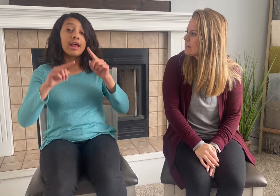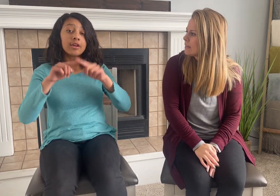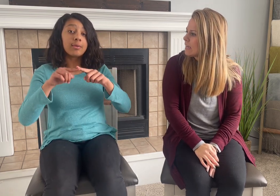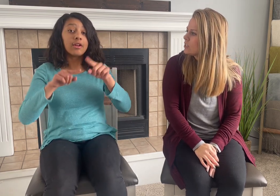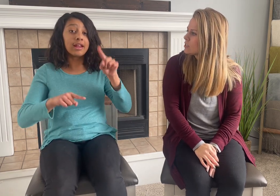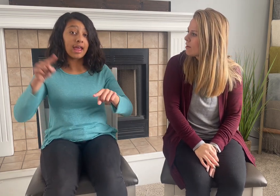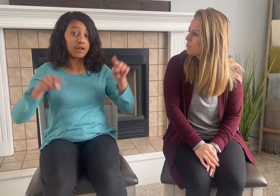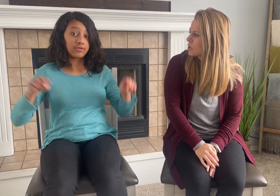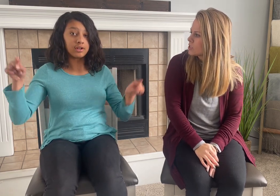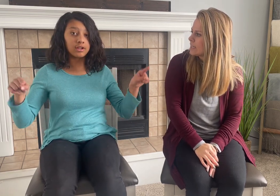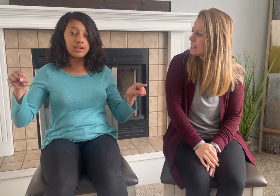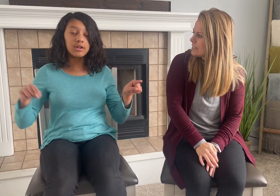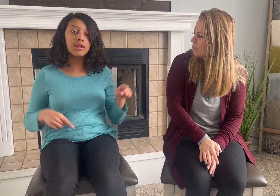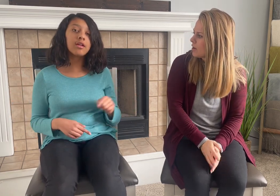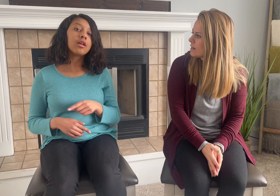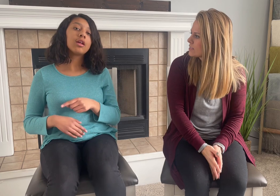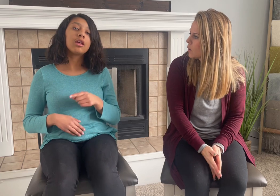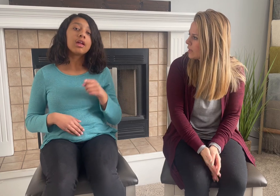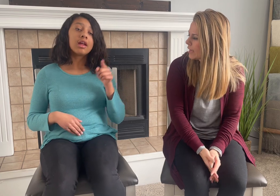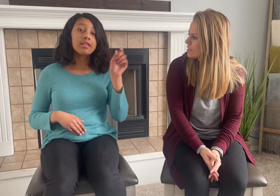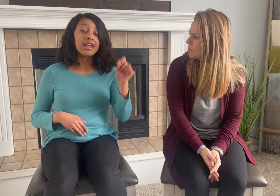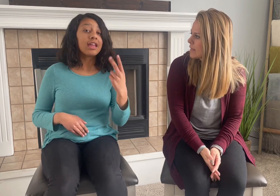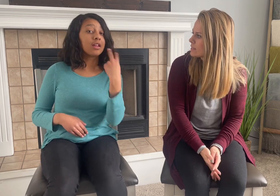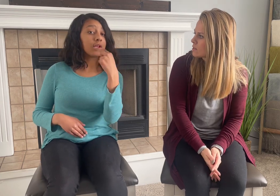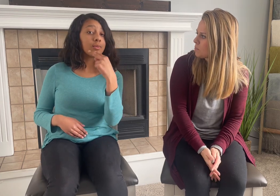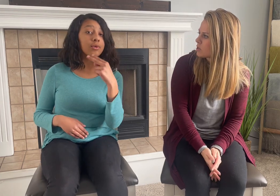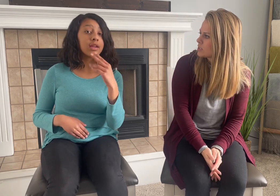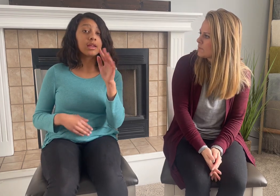each Deaf person is different, so it kind of depends on the person.